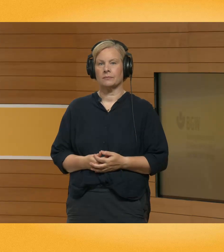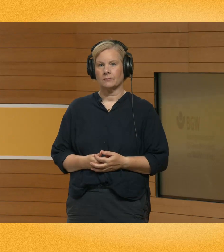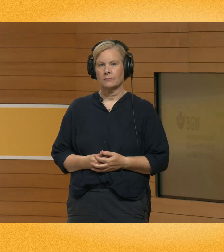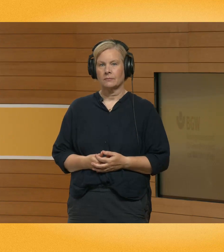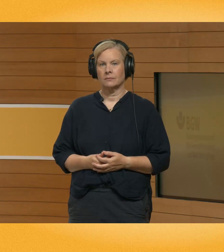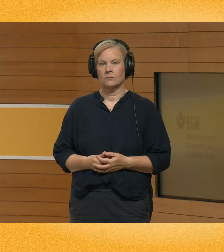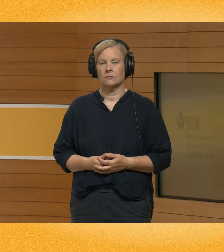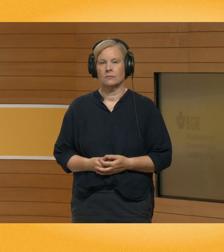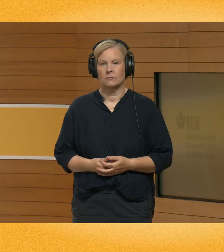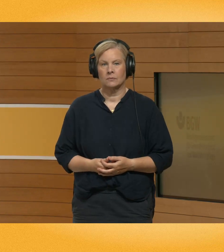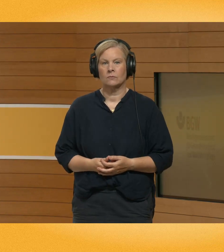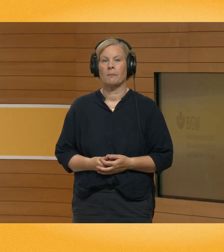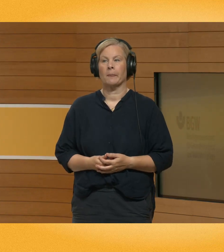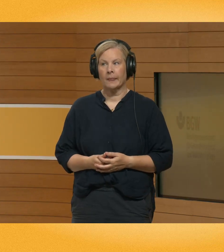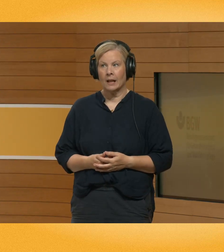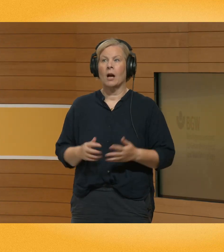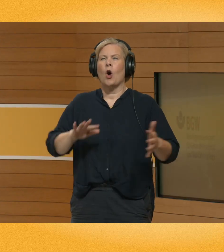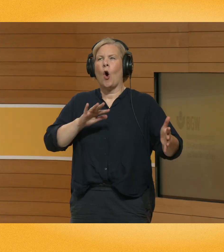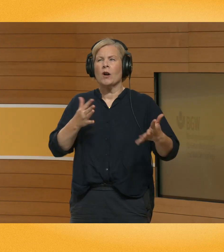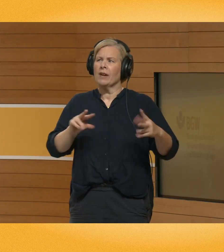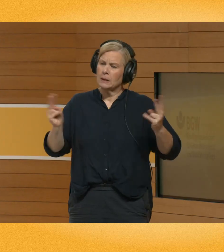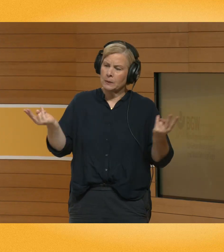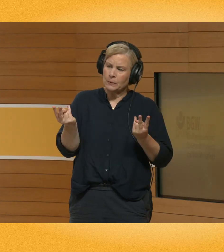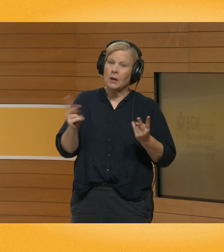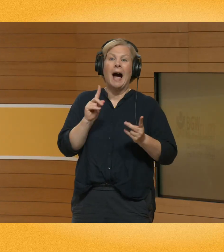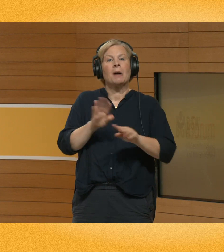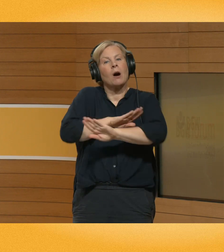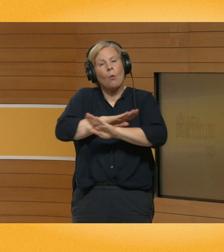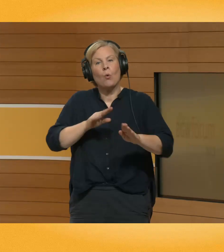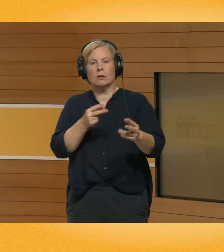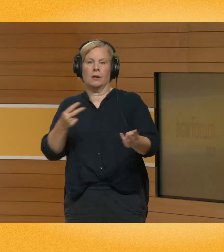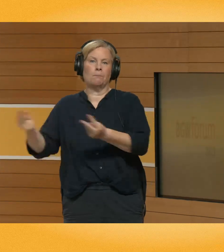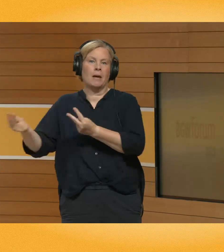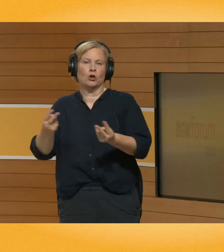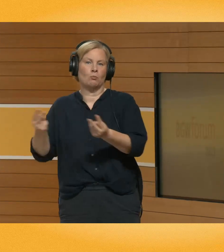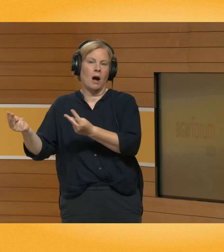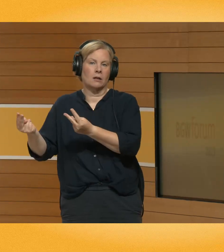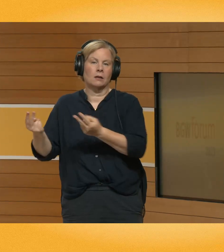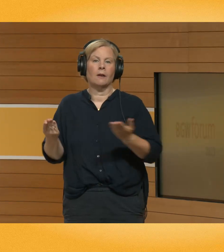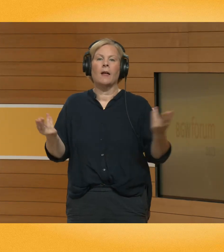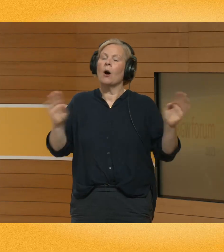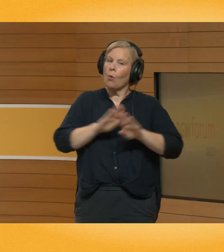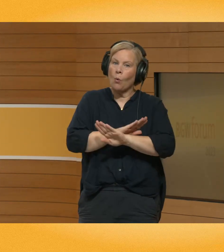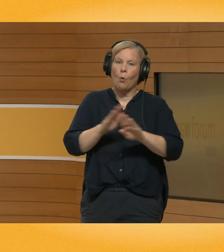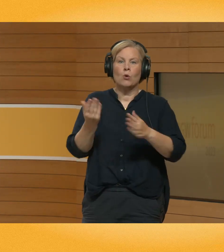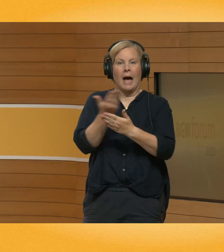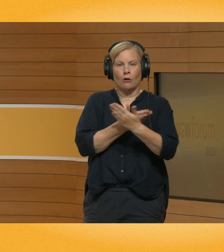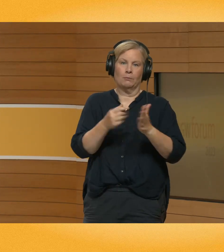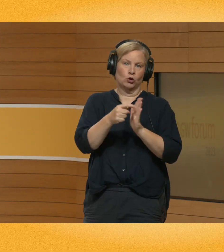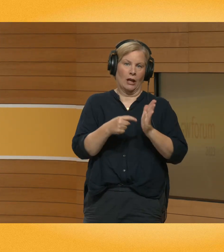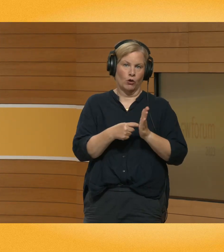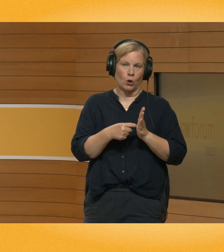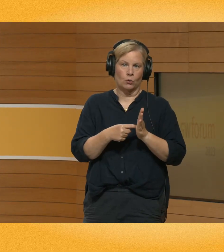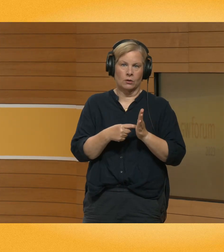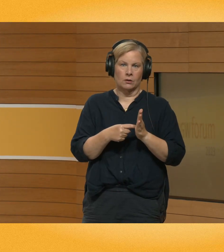the educational requirements for staff. It very much focuses on the structures, and for us